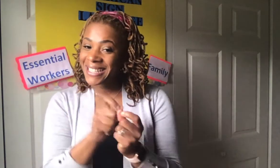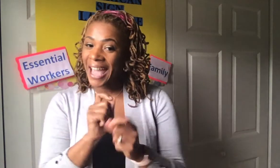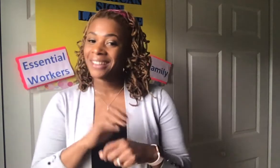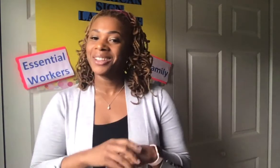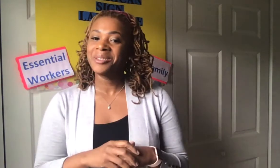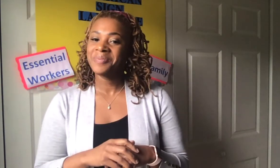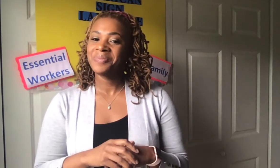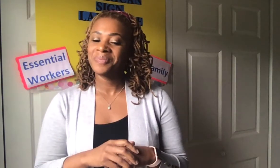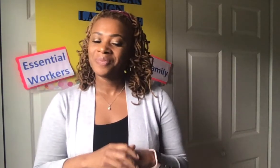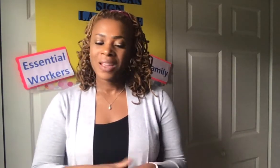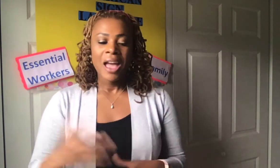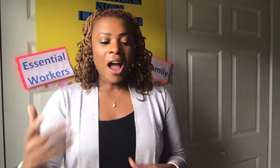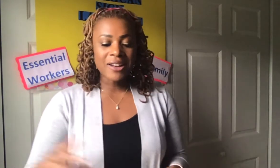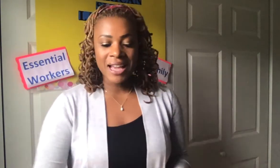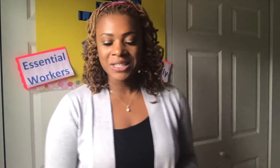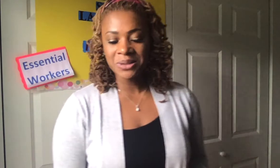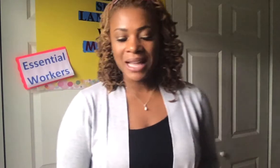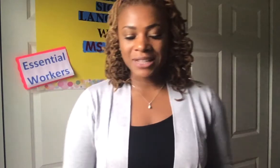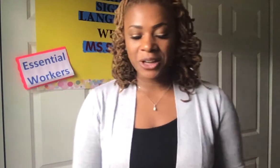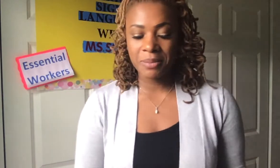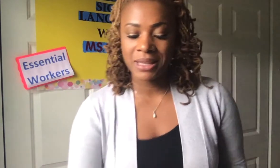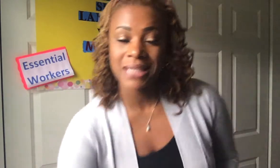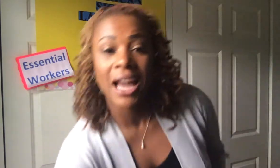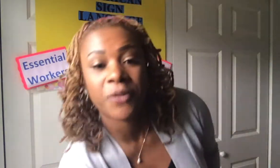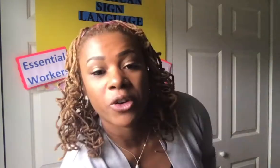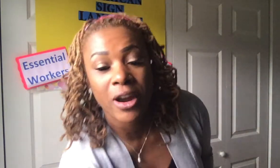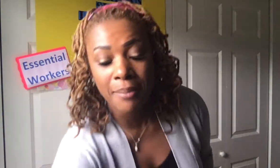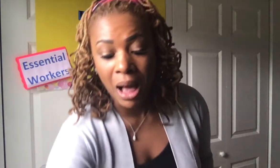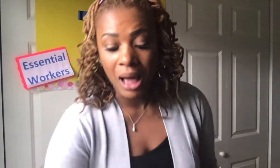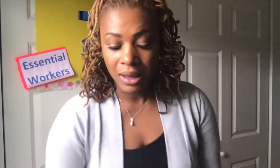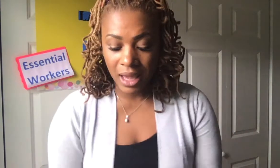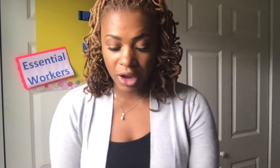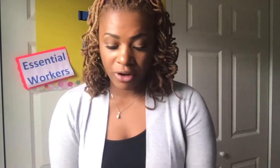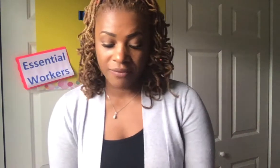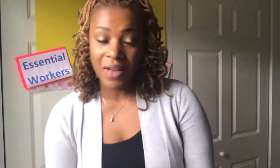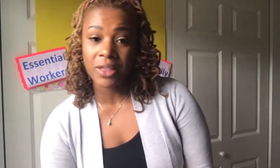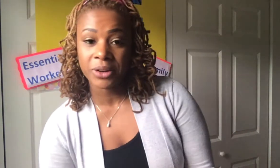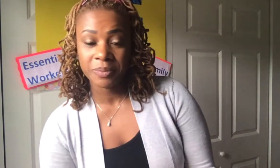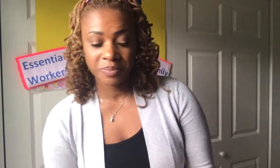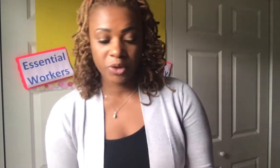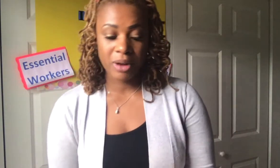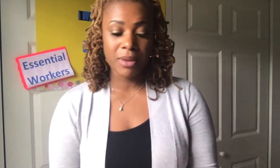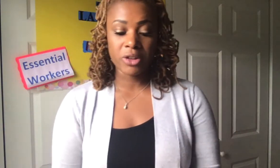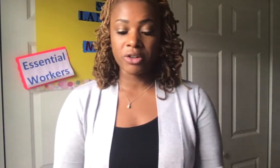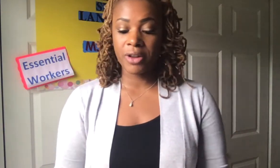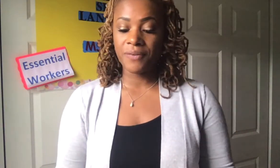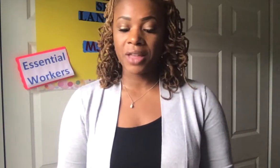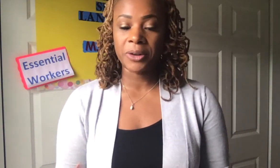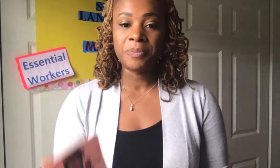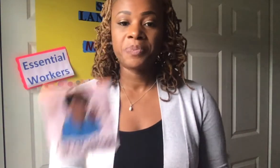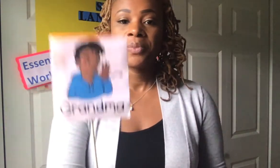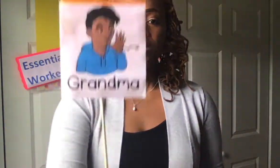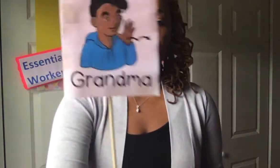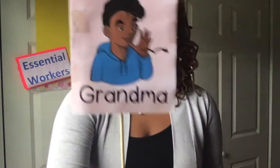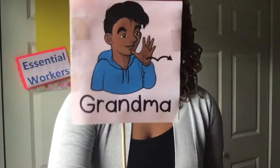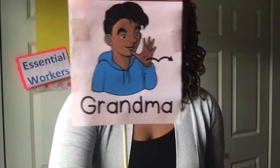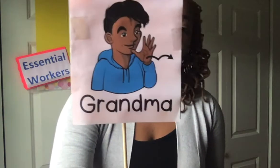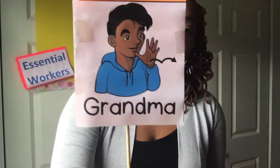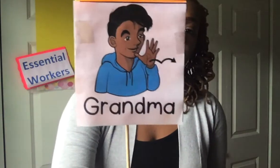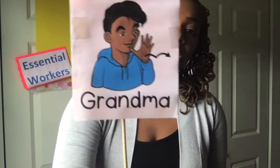Exactly. Our next 2 signs are going to be the sign for grandma and grandfather. Grandmother and grandfather. So the first